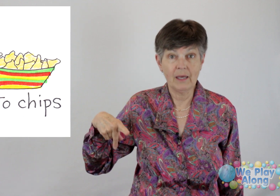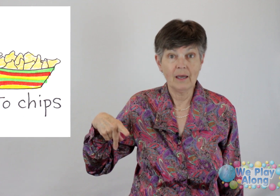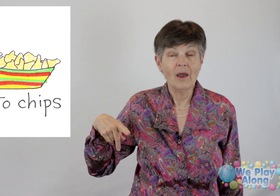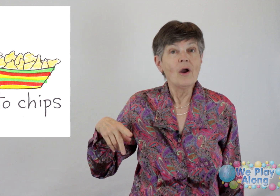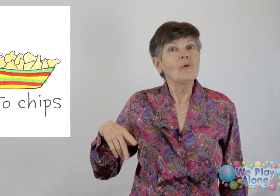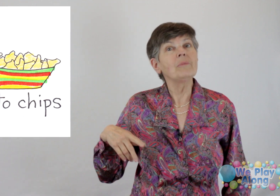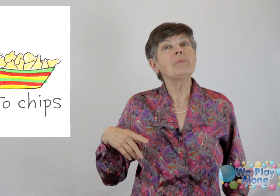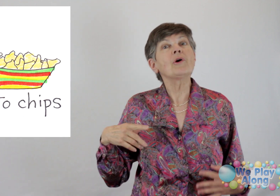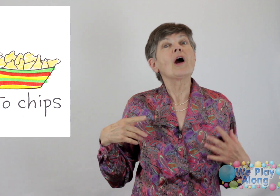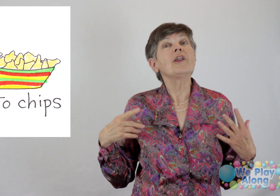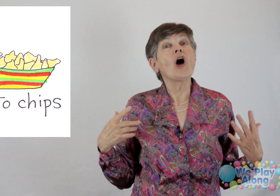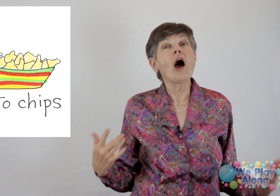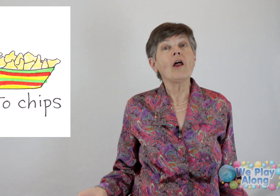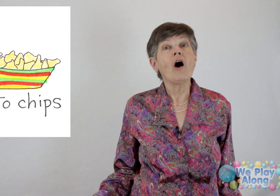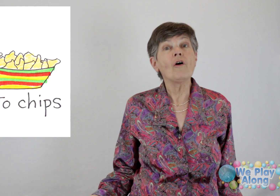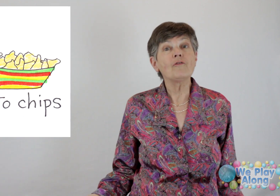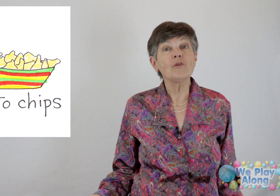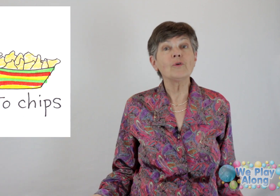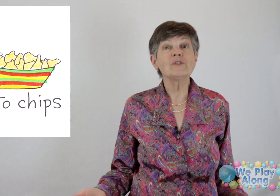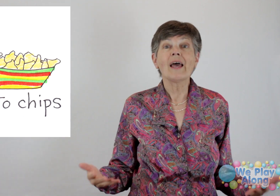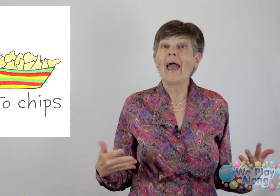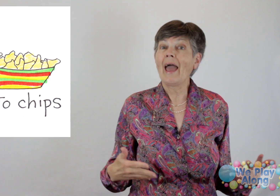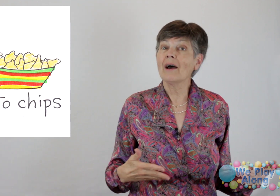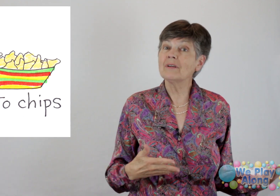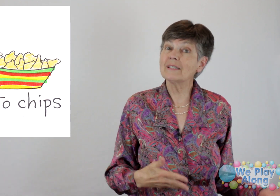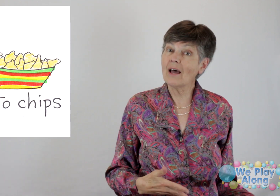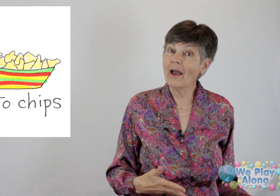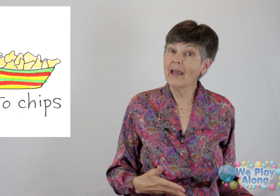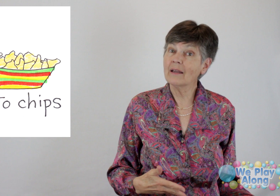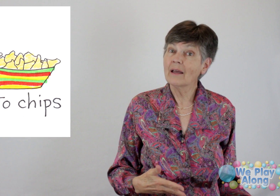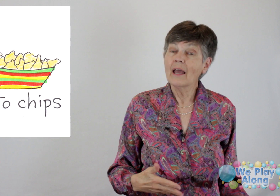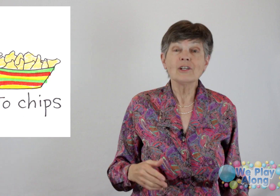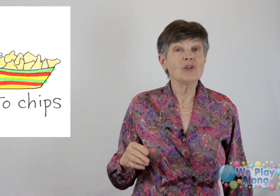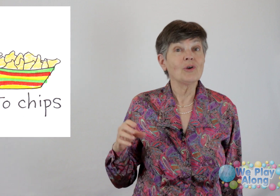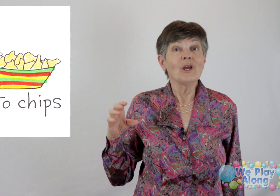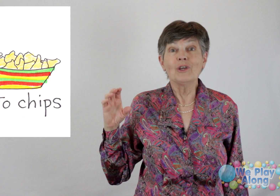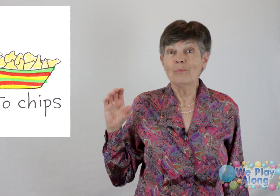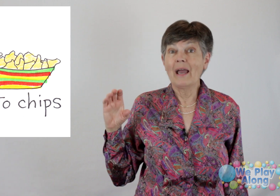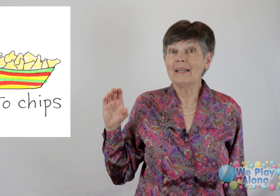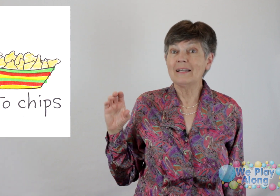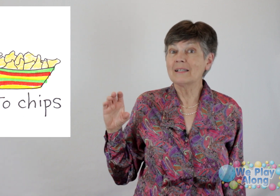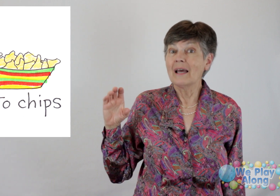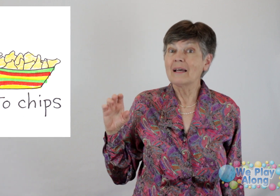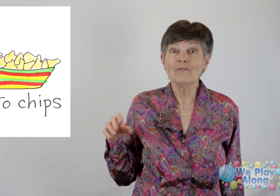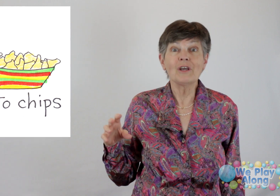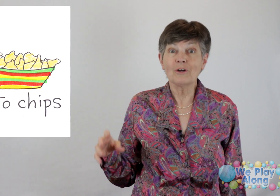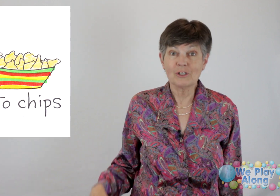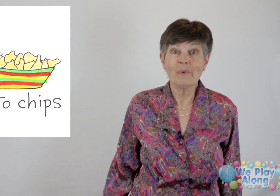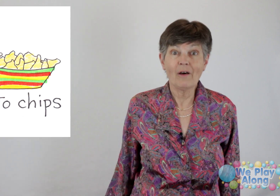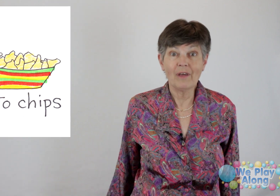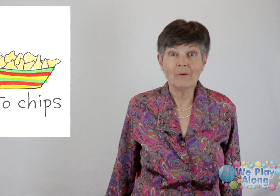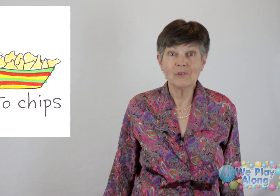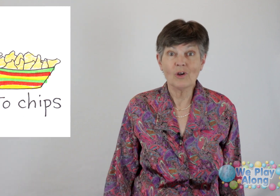C-H-I-P. Remember, not all foods have a sign, so you might need to finger spell them.